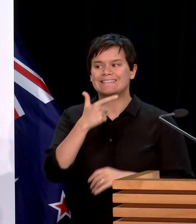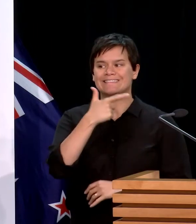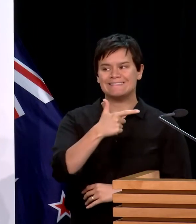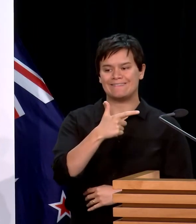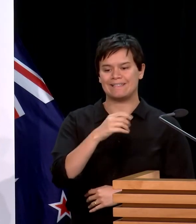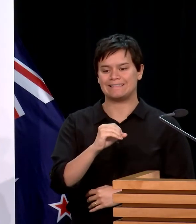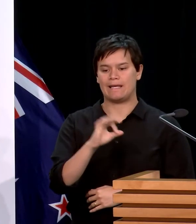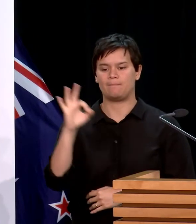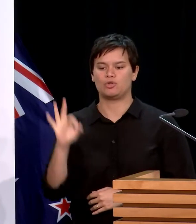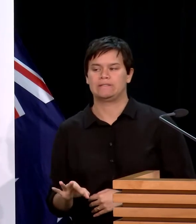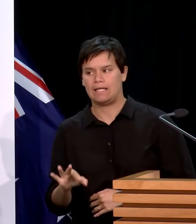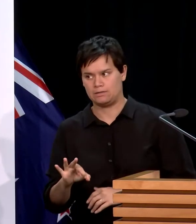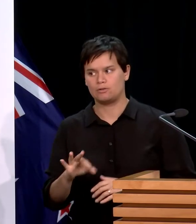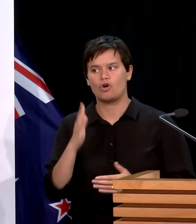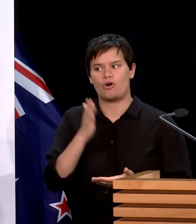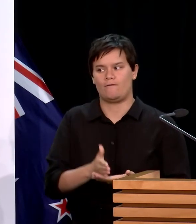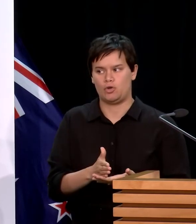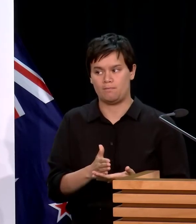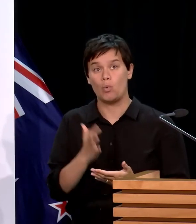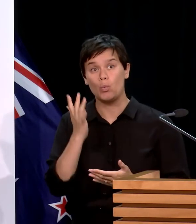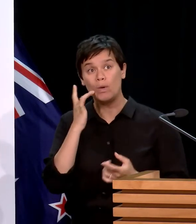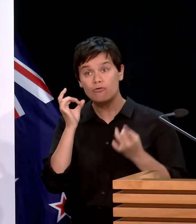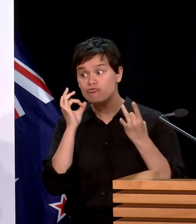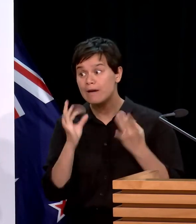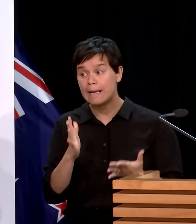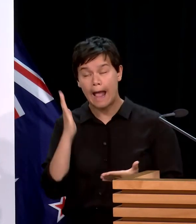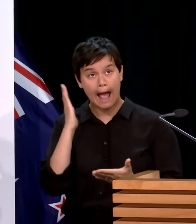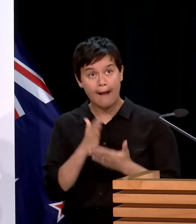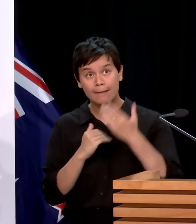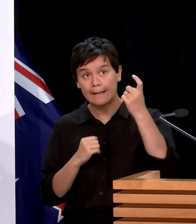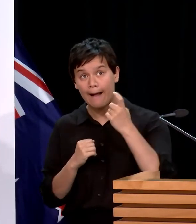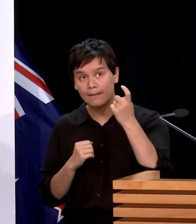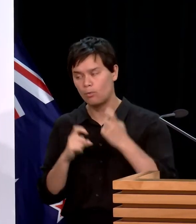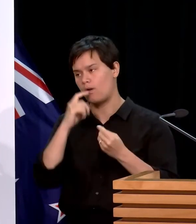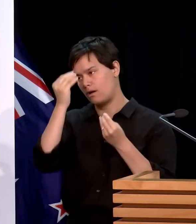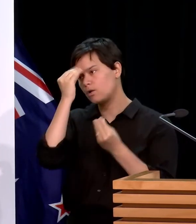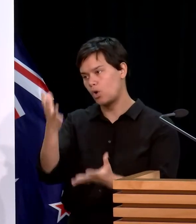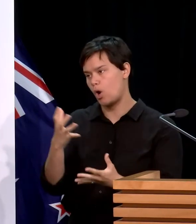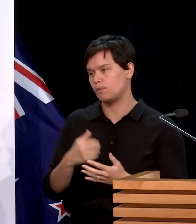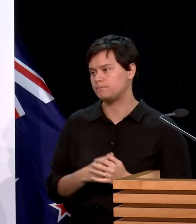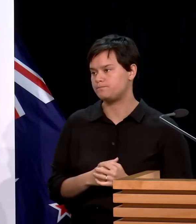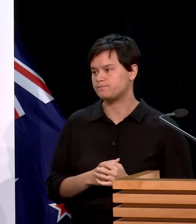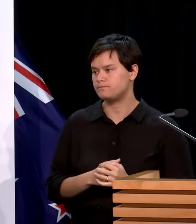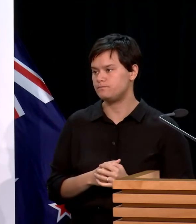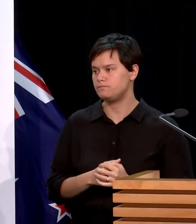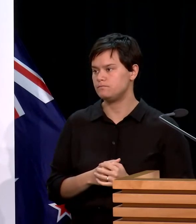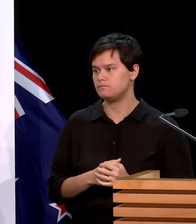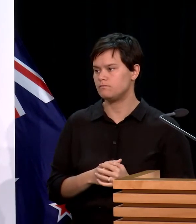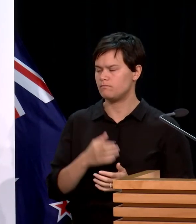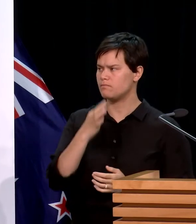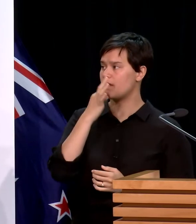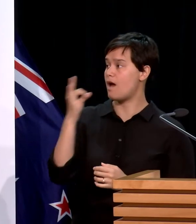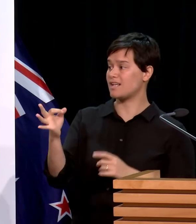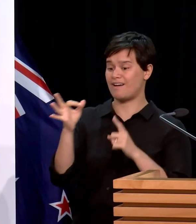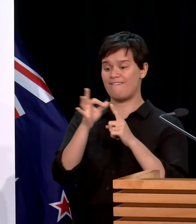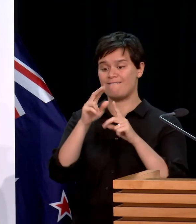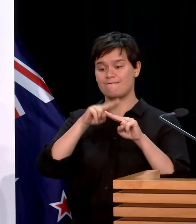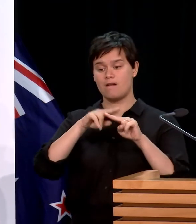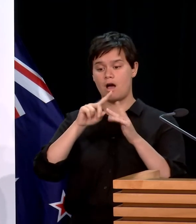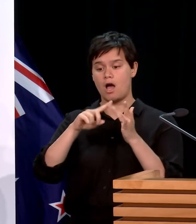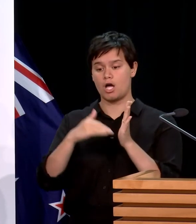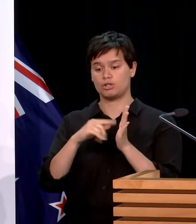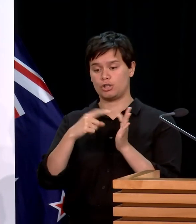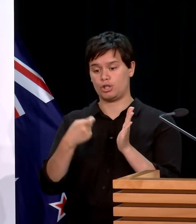through. But as soon as we get up to that point where we're certain of it, we'll tell you what that is. And are they responsible for the transportation